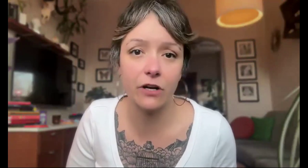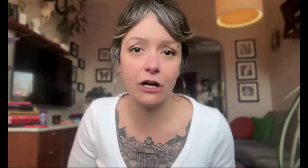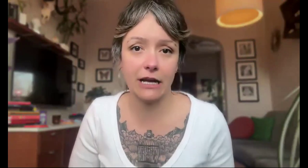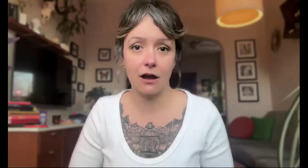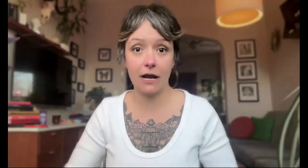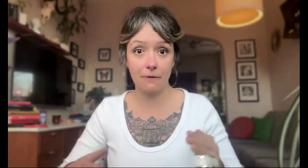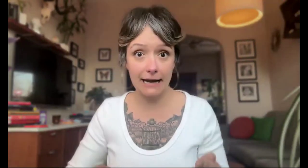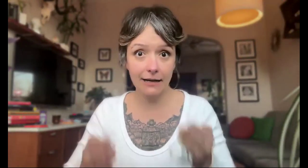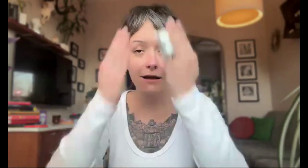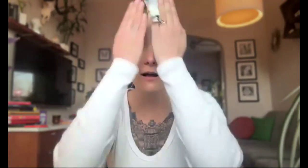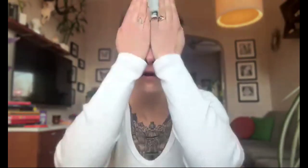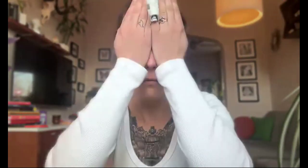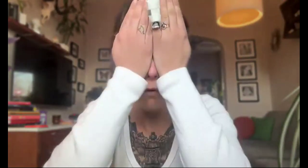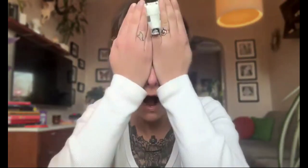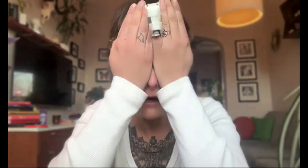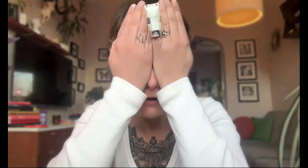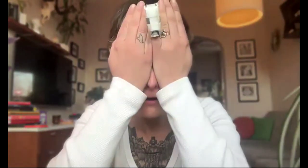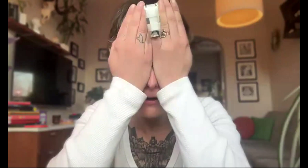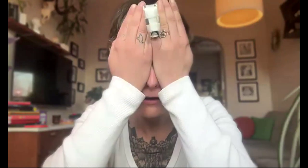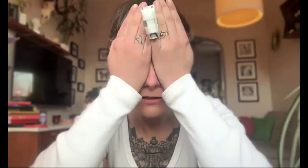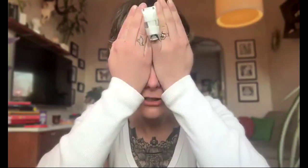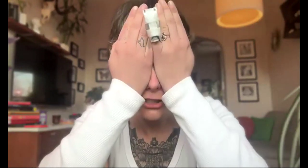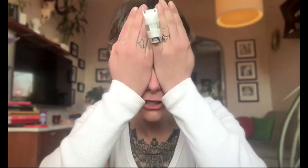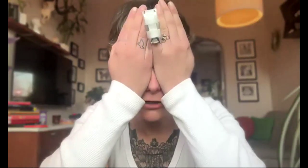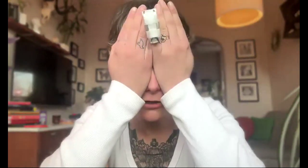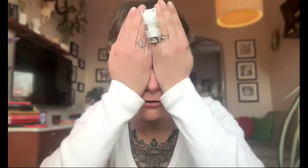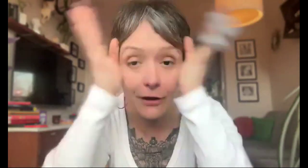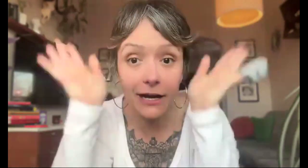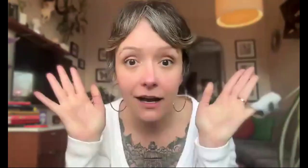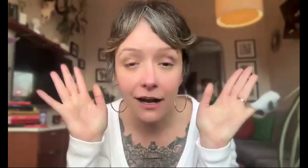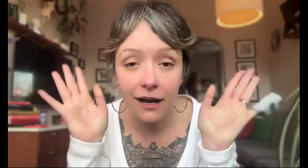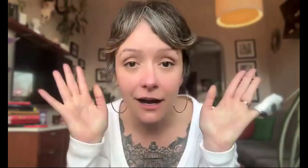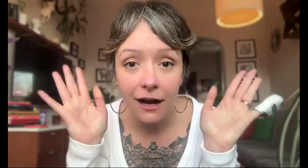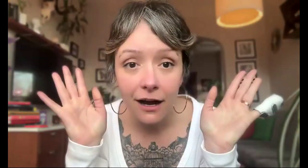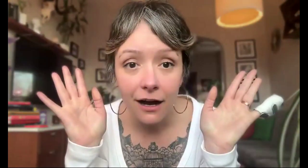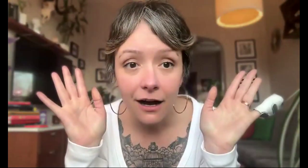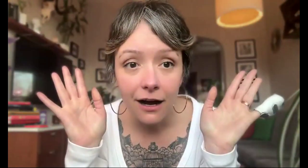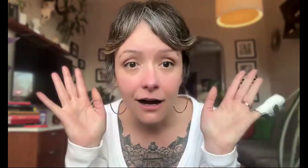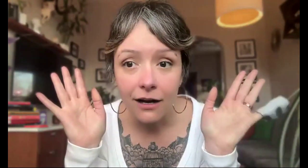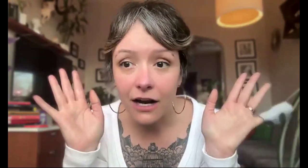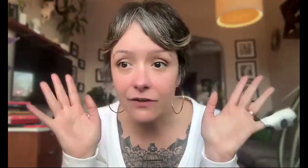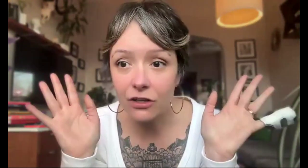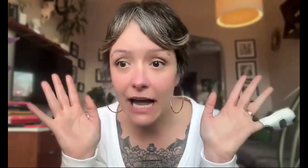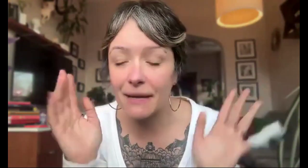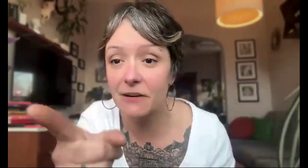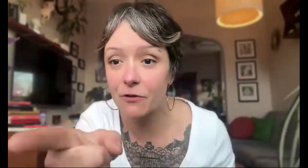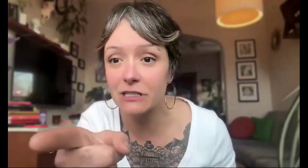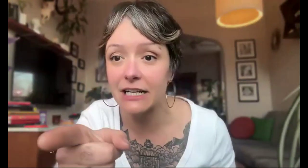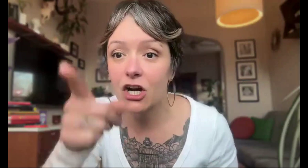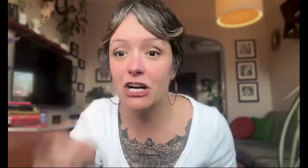favorite cookie. Okay, ready? 1, 2, 3. None of you look happy, except for Christy.